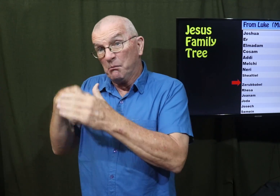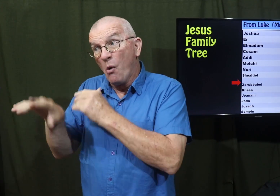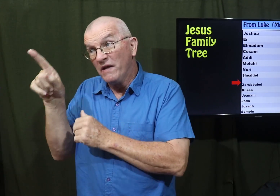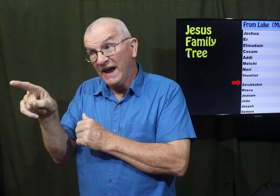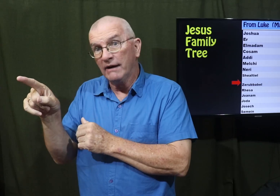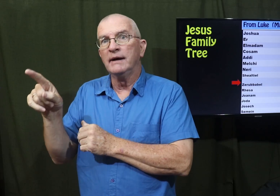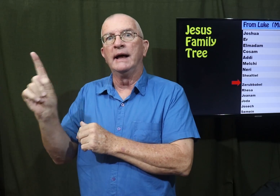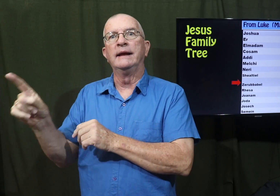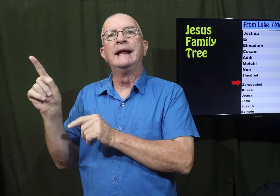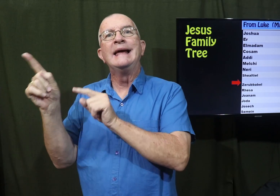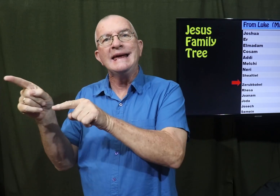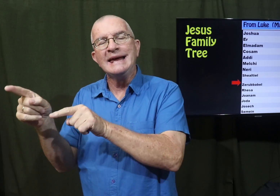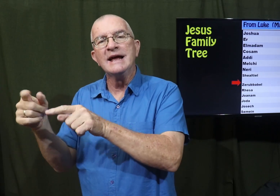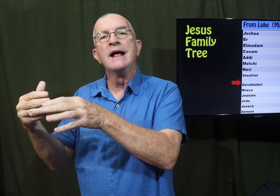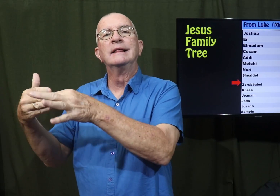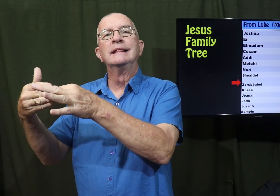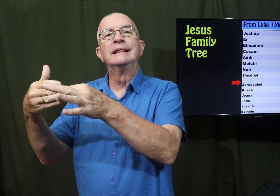and he was born there and he lived